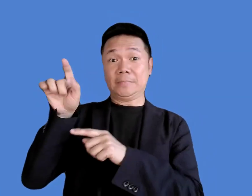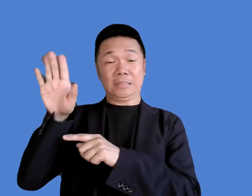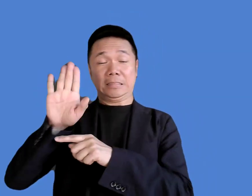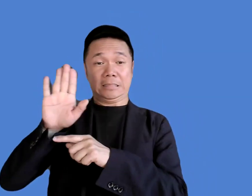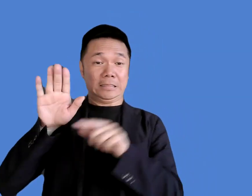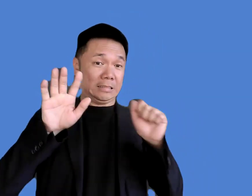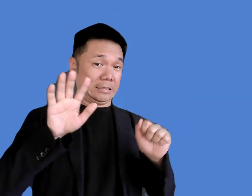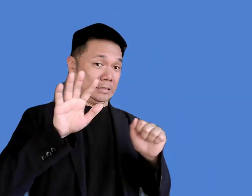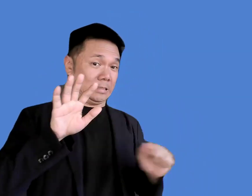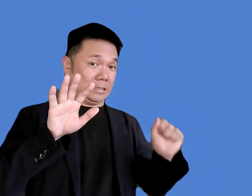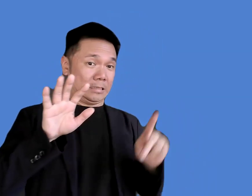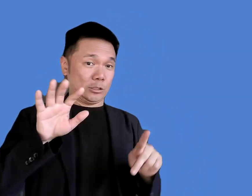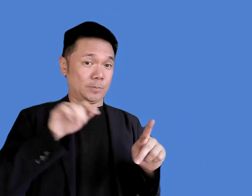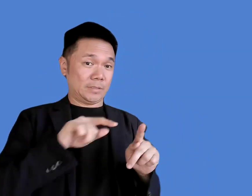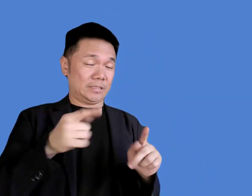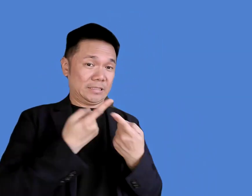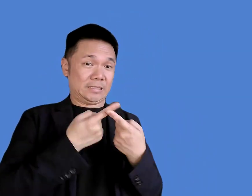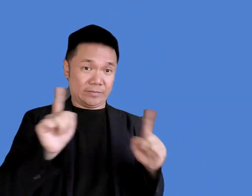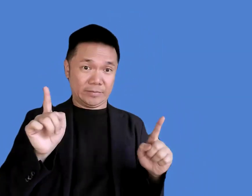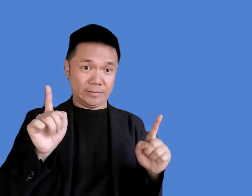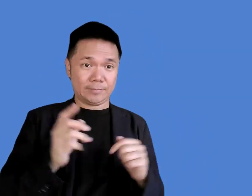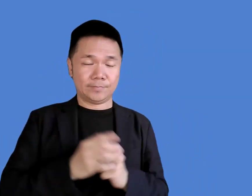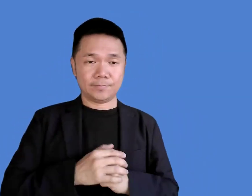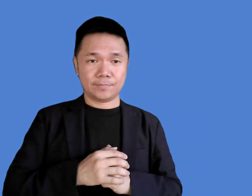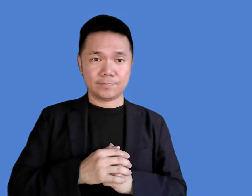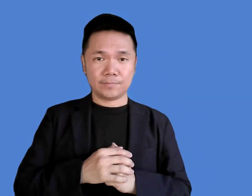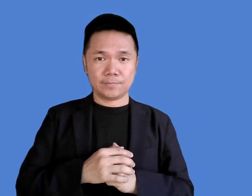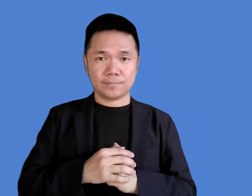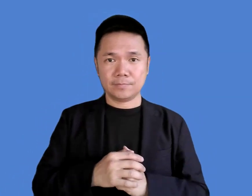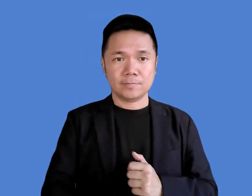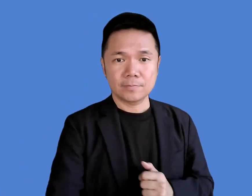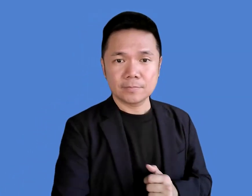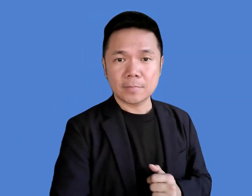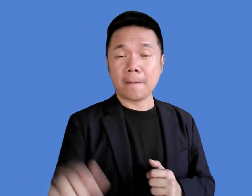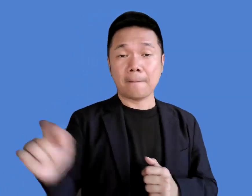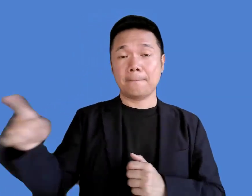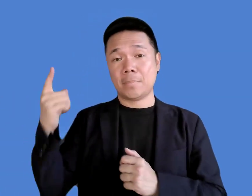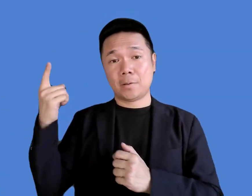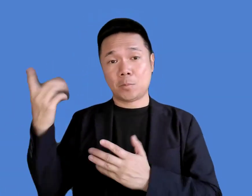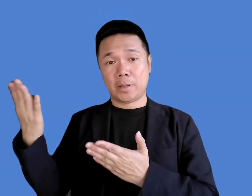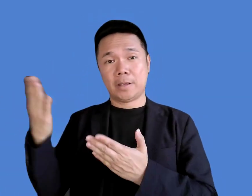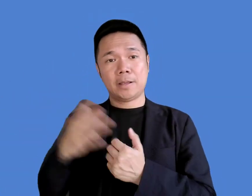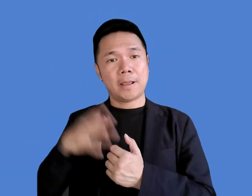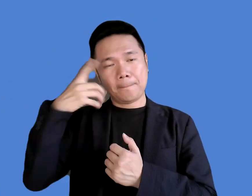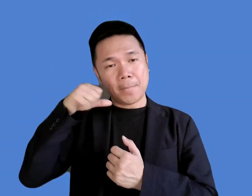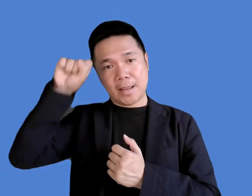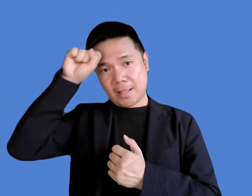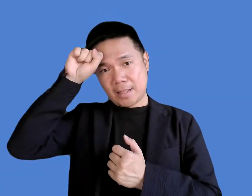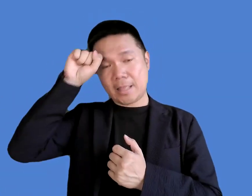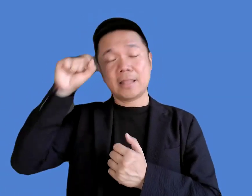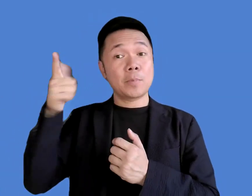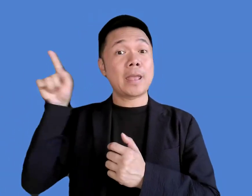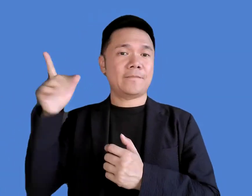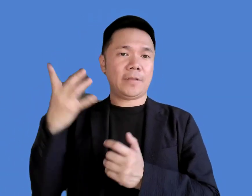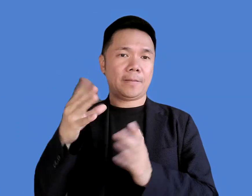on ground means in London, as well as, moving outwards to Berlin, where we also have a footprint, as well as Bangkok, where